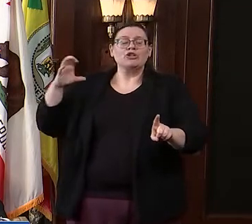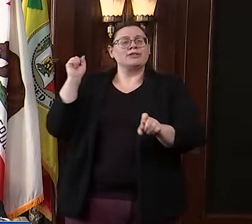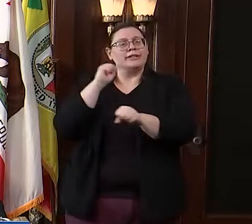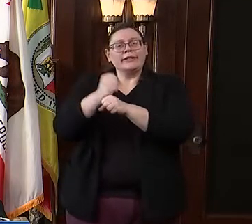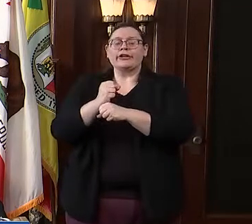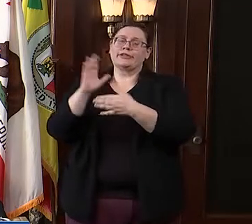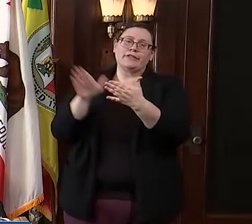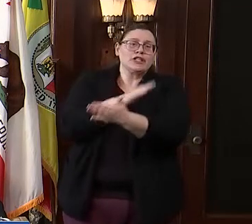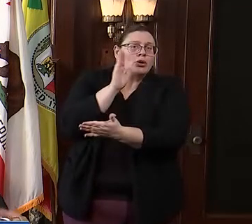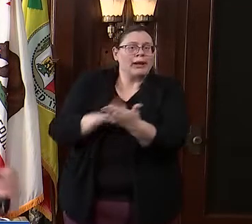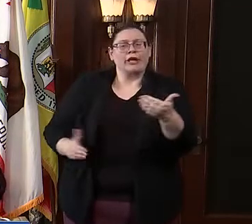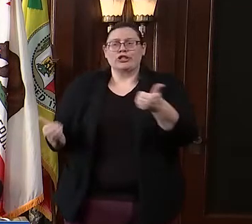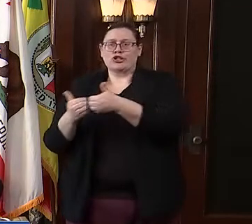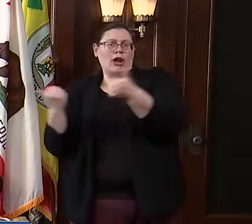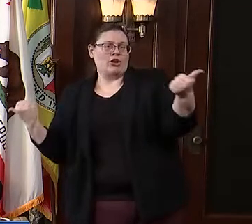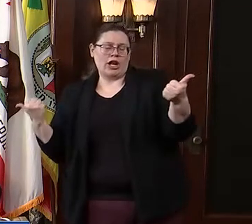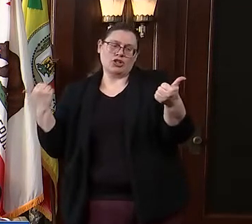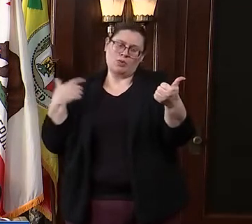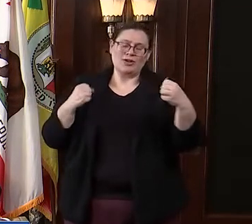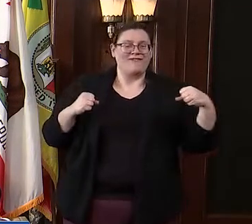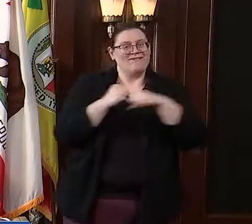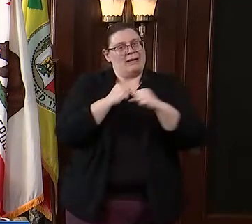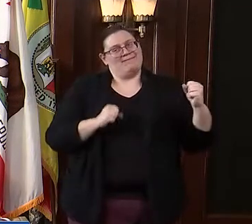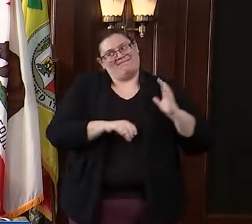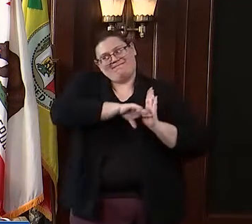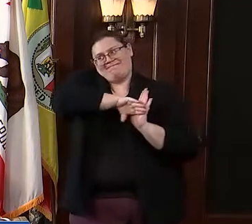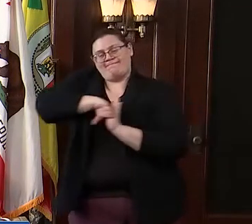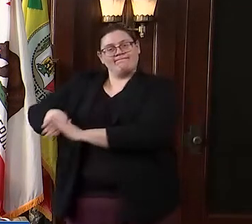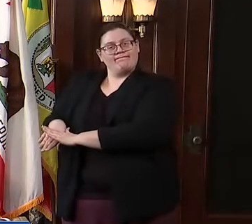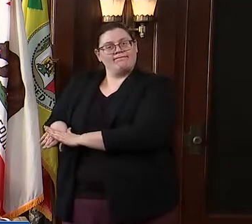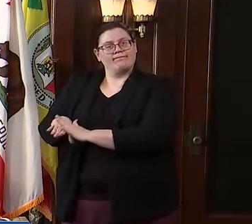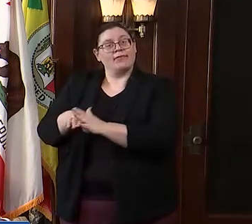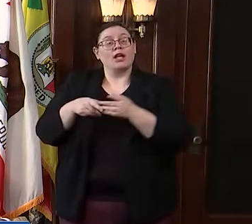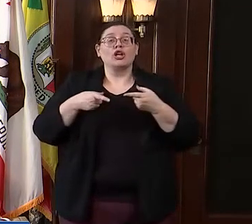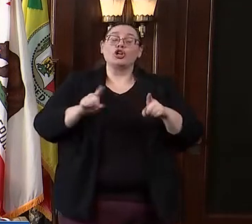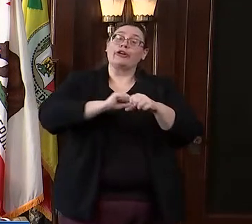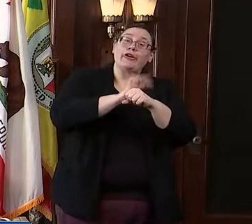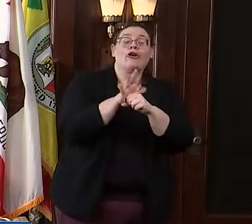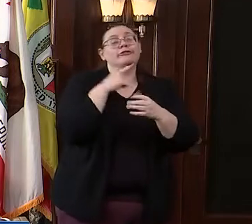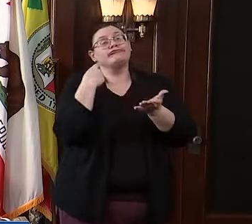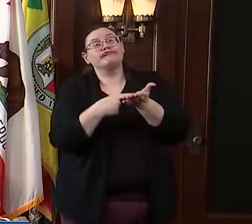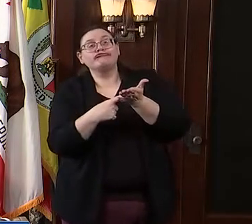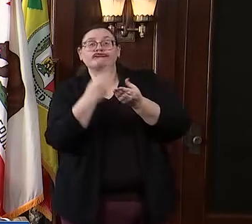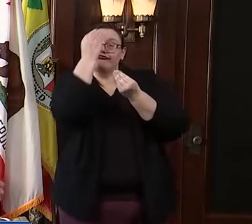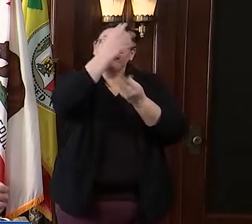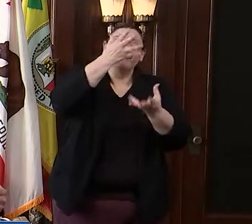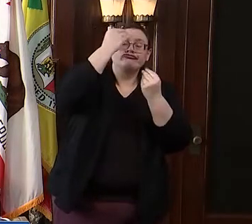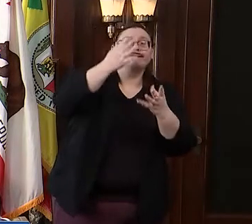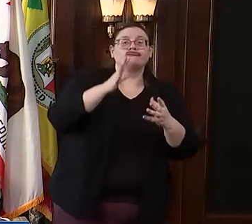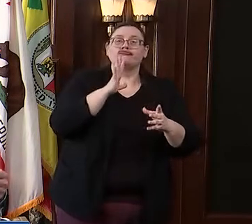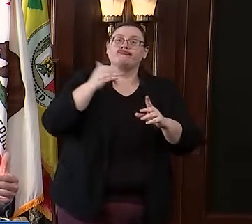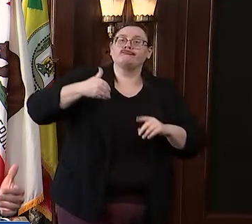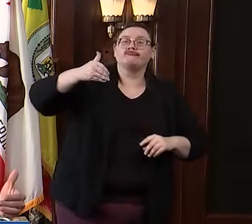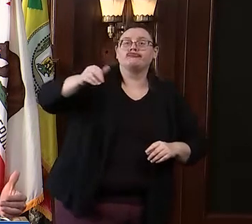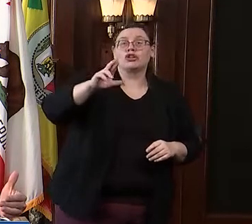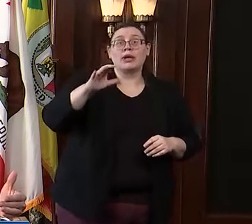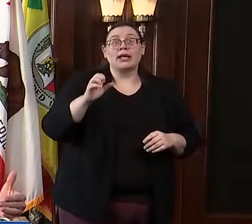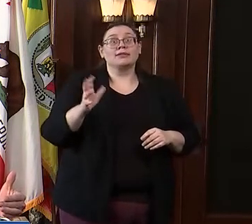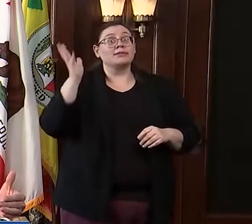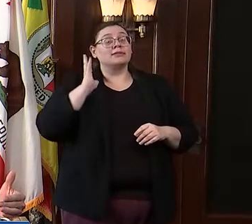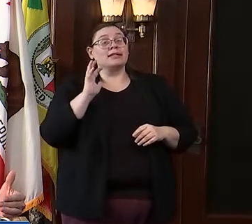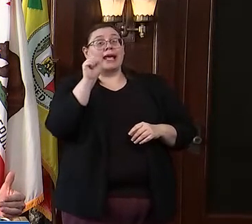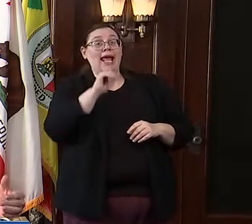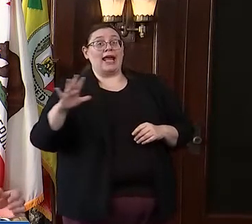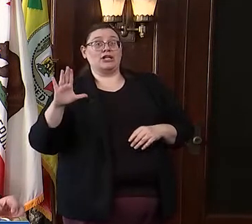segregation. I've talked in these briefings about COVID-19 about race, from the beginning when we saw Asian